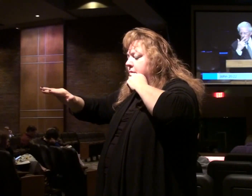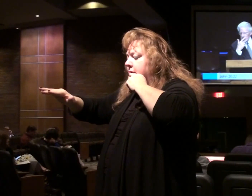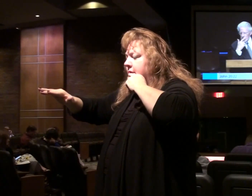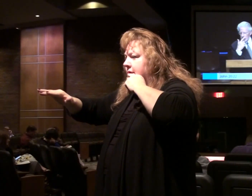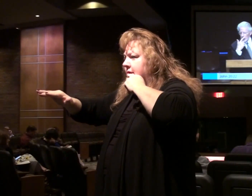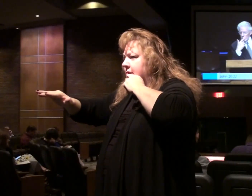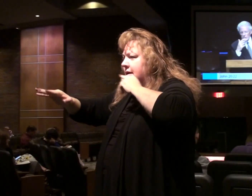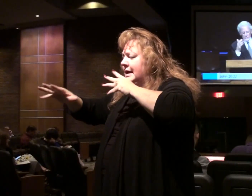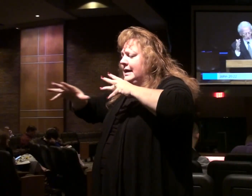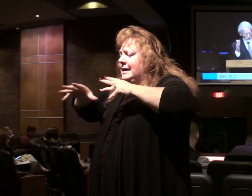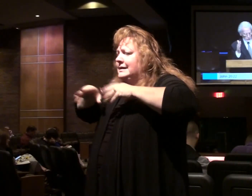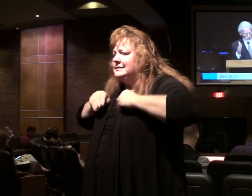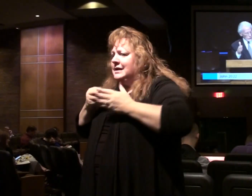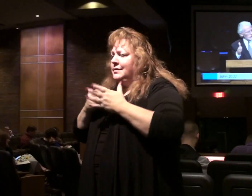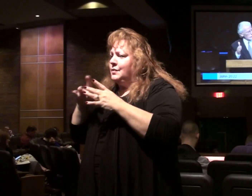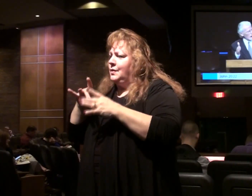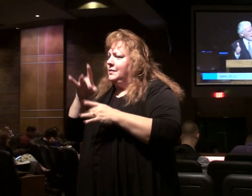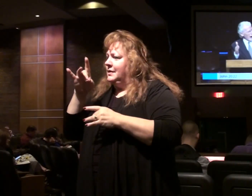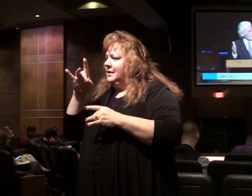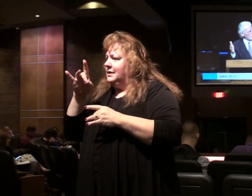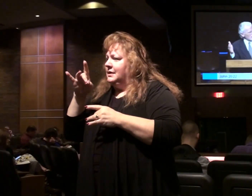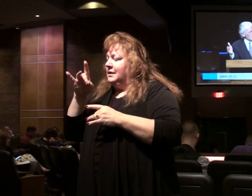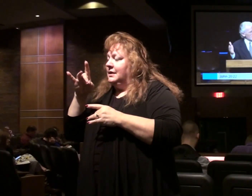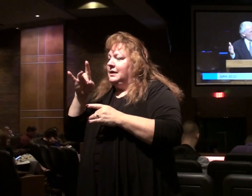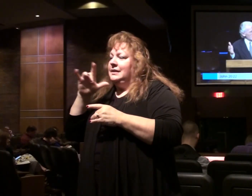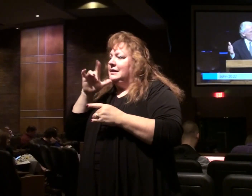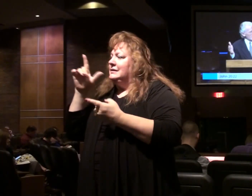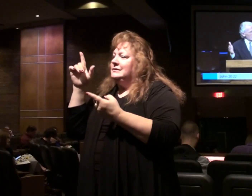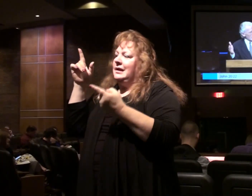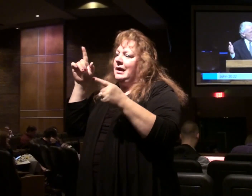tells them to receive the Holy Spirit, which will not happen